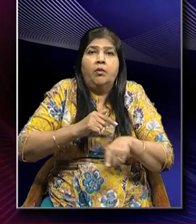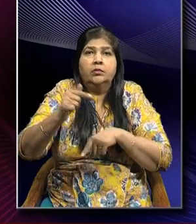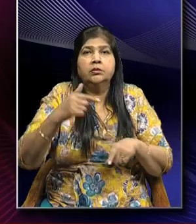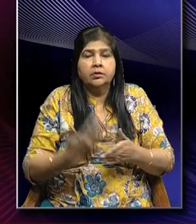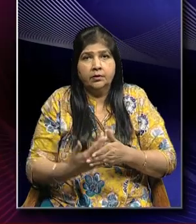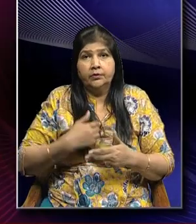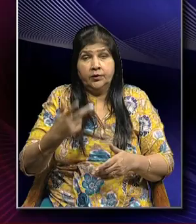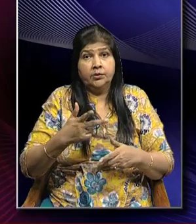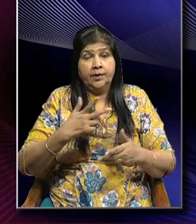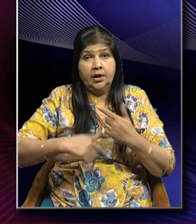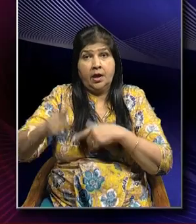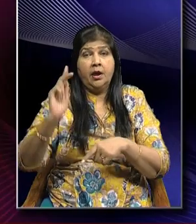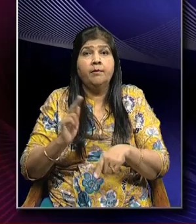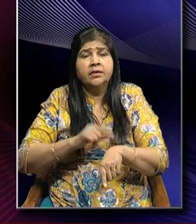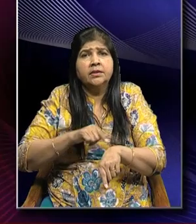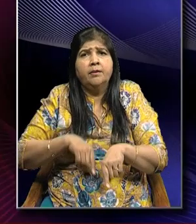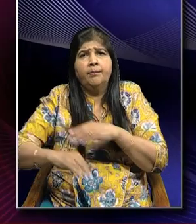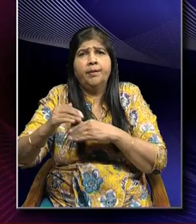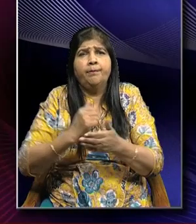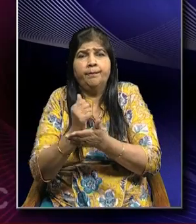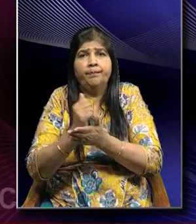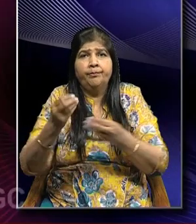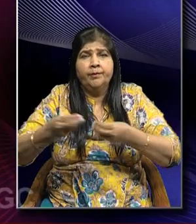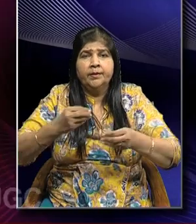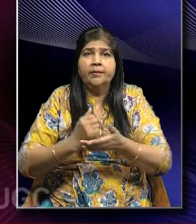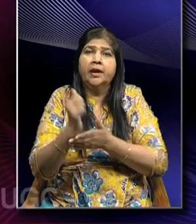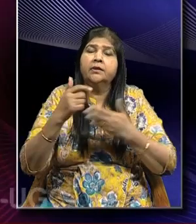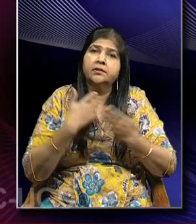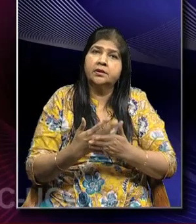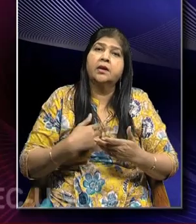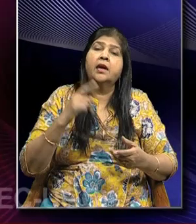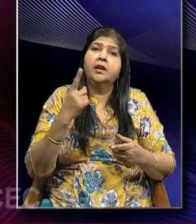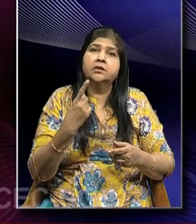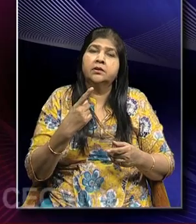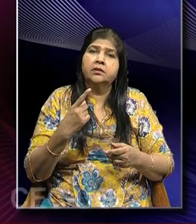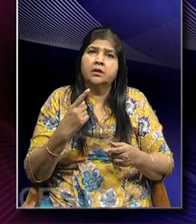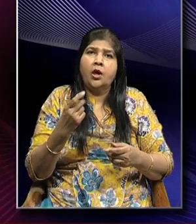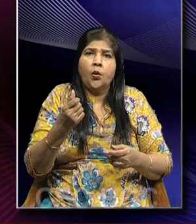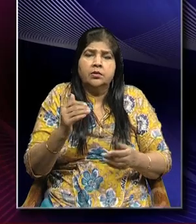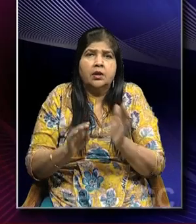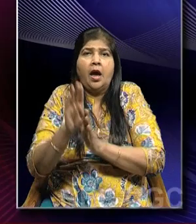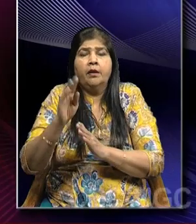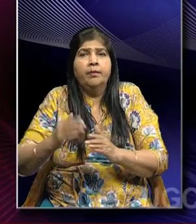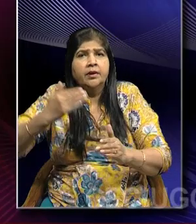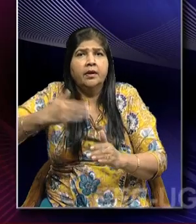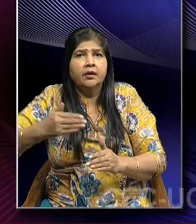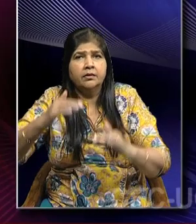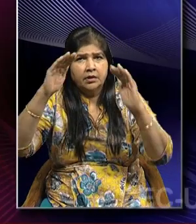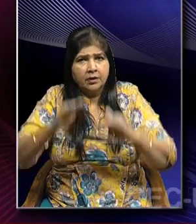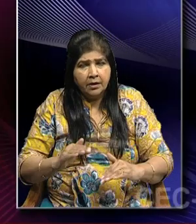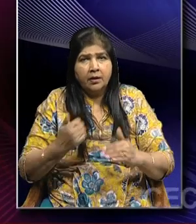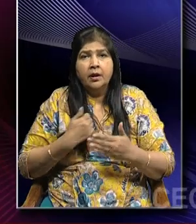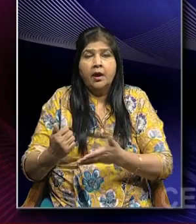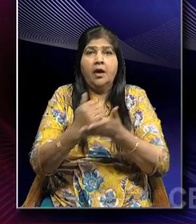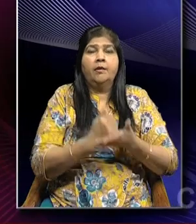we should have a sustainable business practice. So initially the cost can be on the higher side, but eventually it is going to help